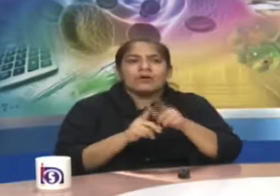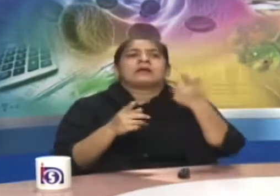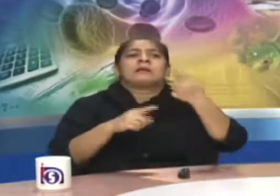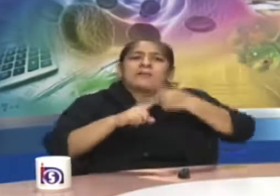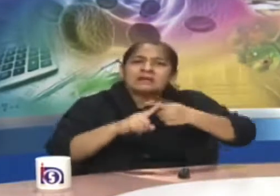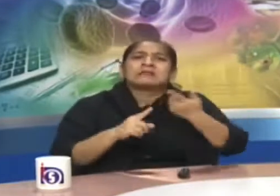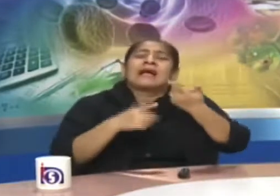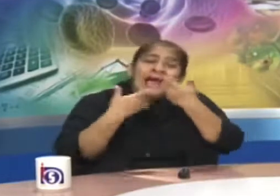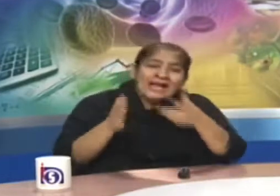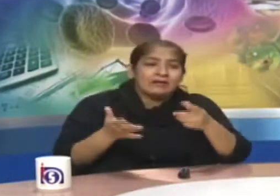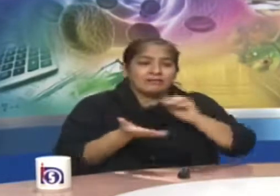investment value.